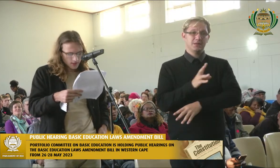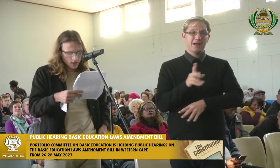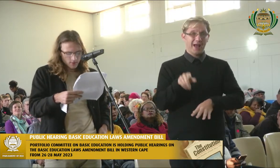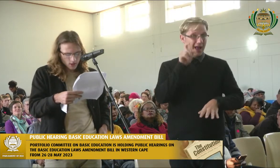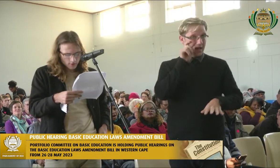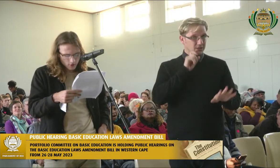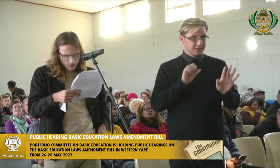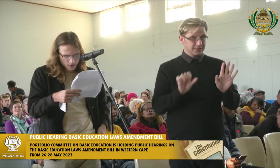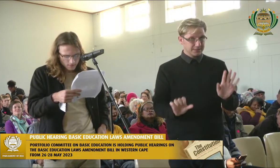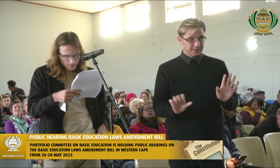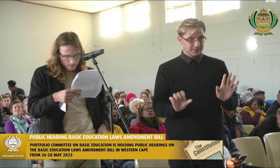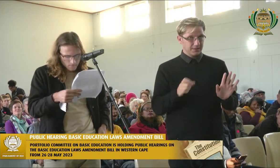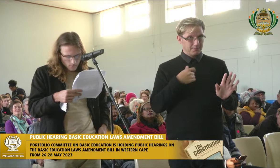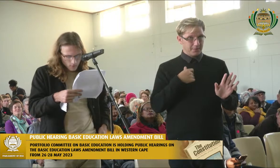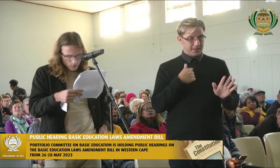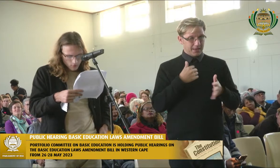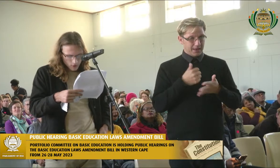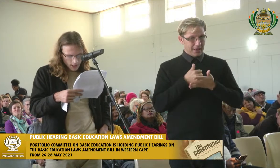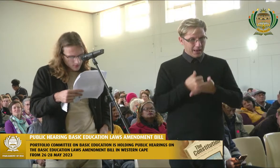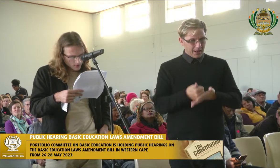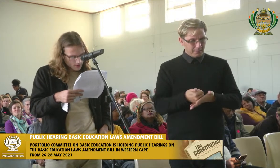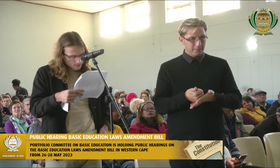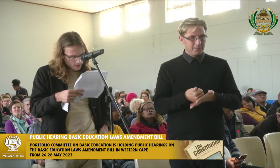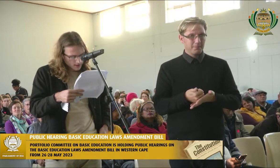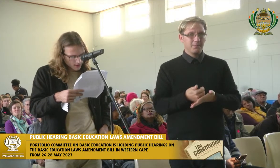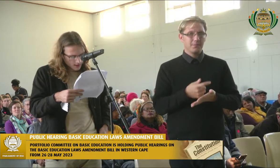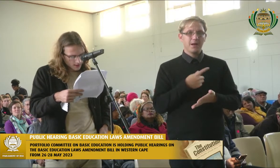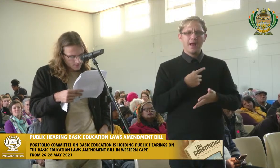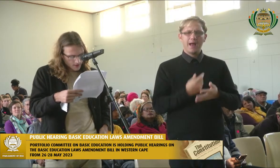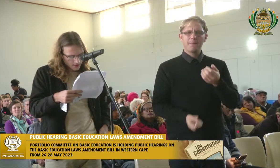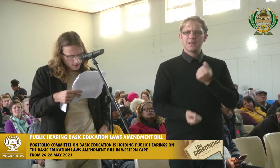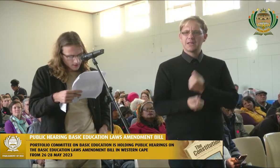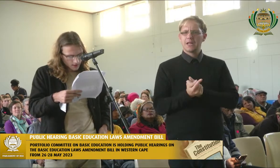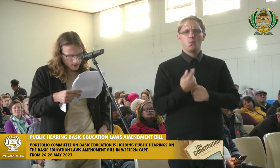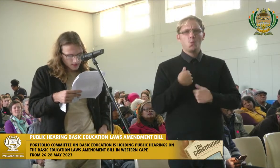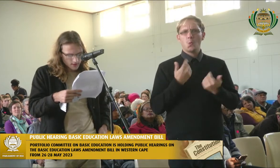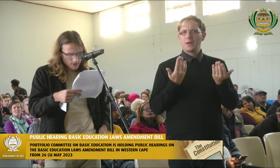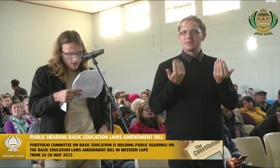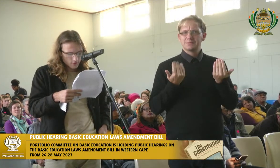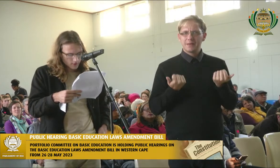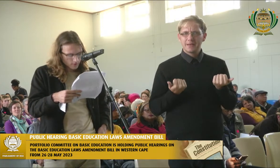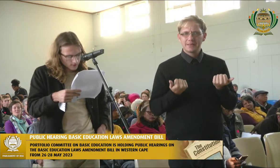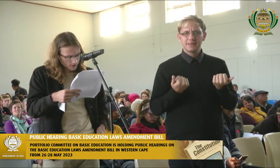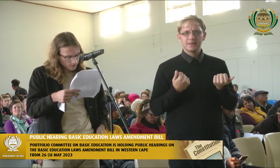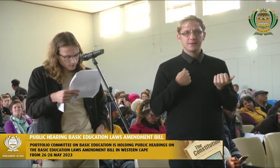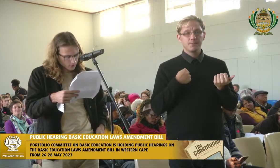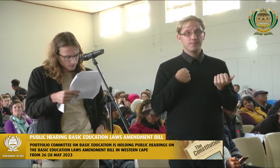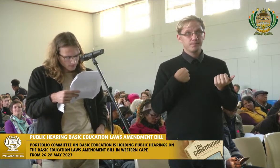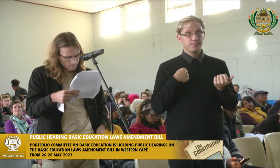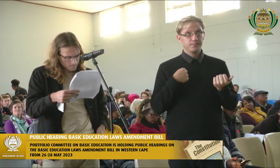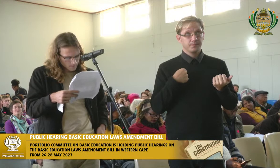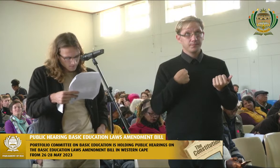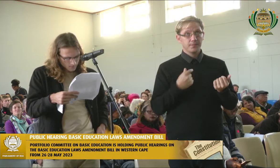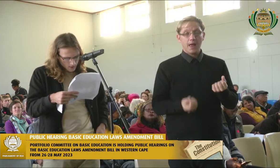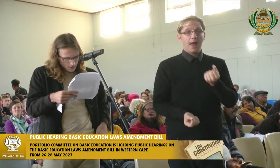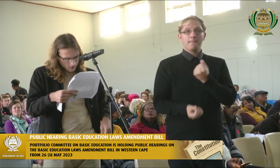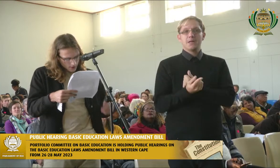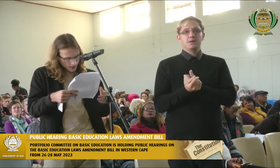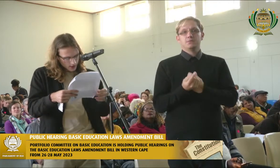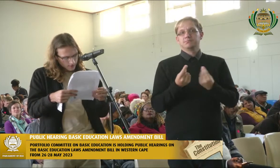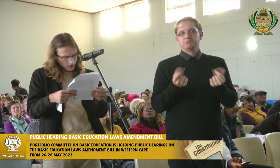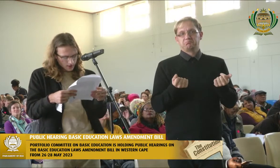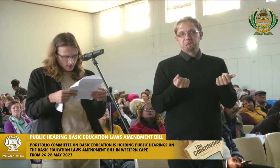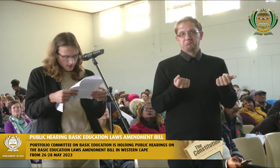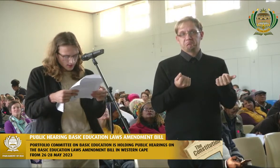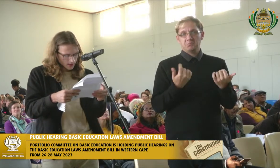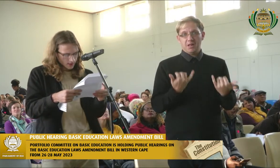old, and I myself only 10. What happened was completely unexpected and hit us from out of the blue.